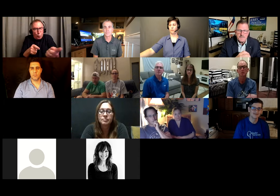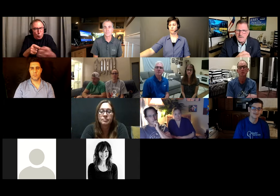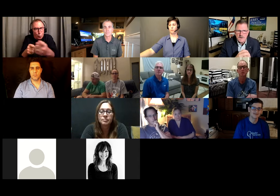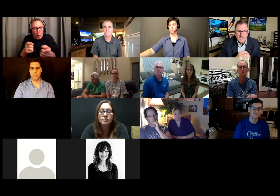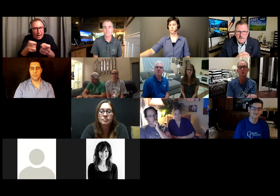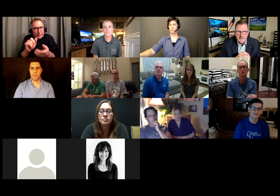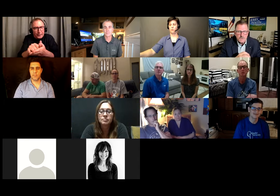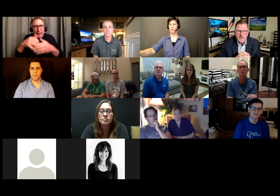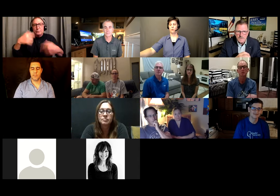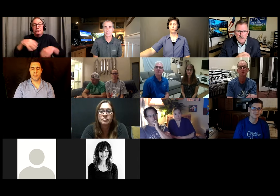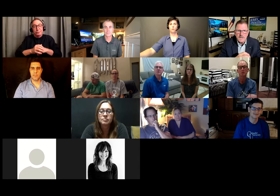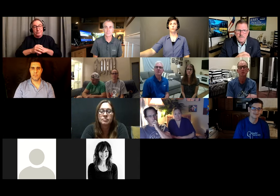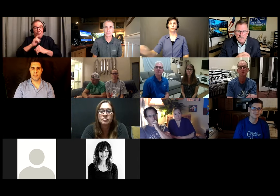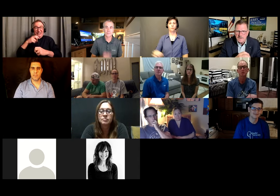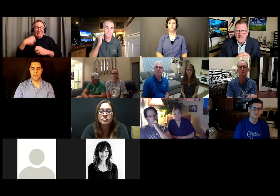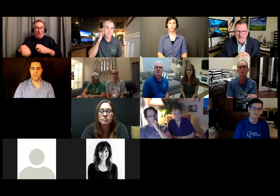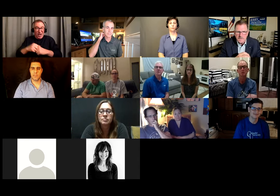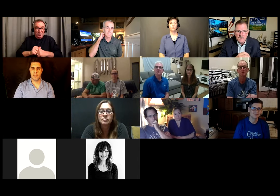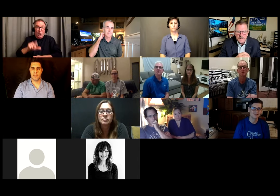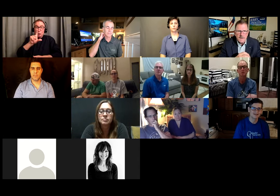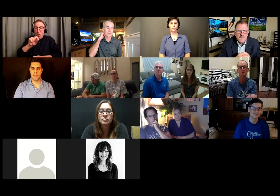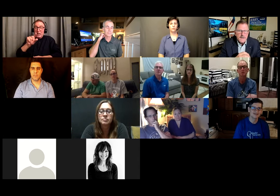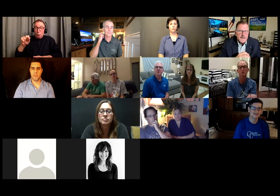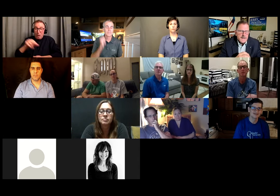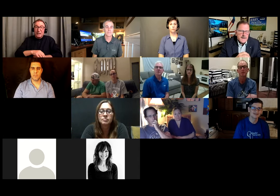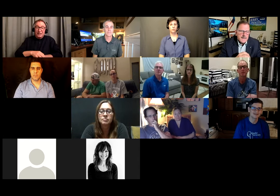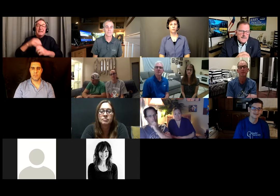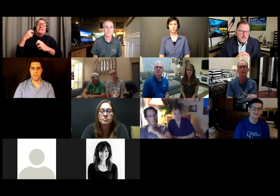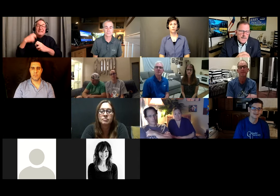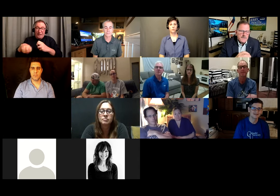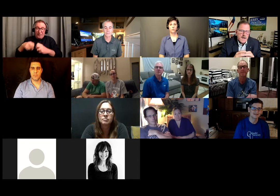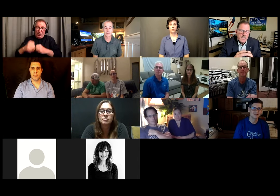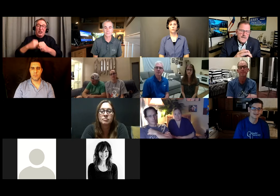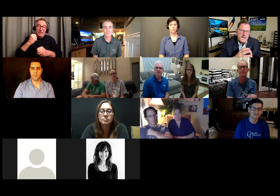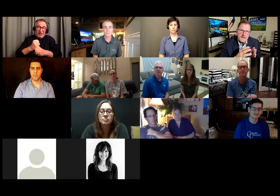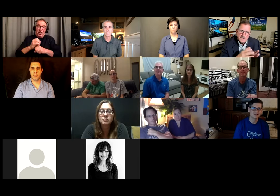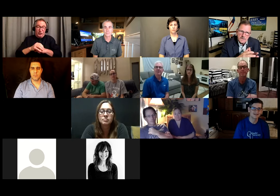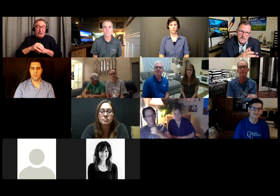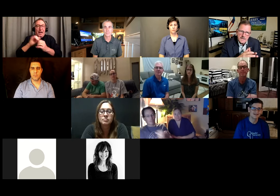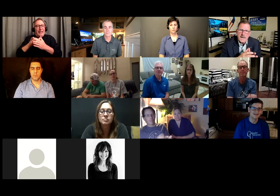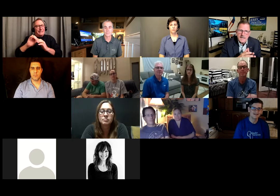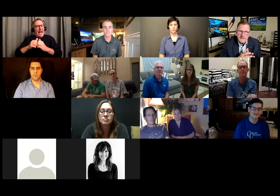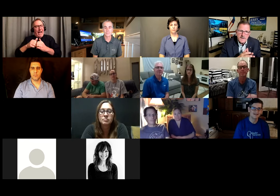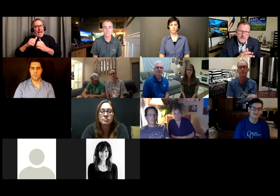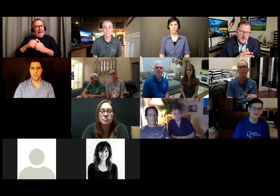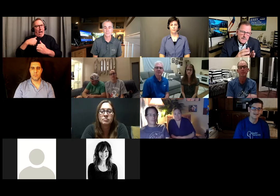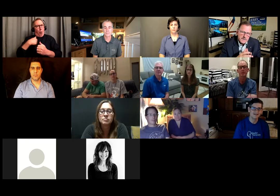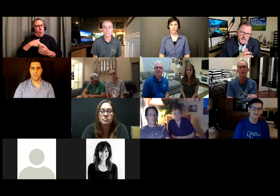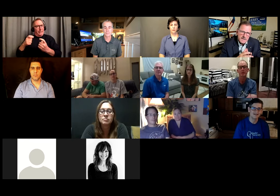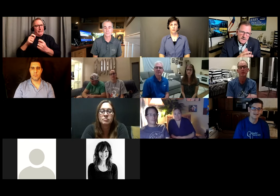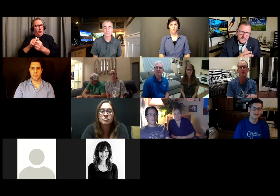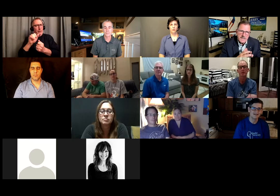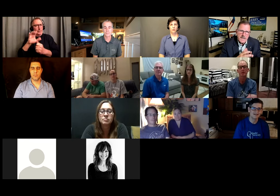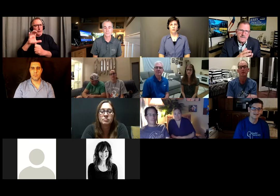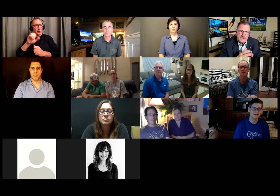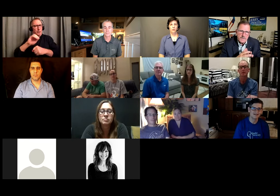it's been very difficult. 2020 has been a very difficult year. It's how we have dealt with it. And I can tell you, I